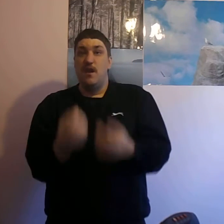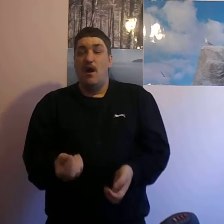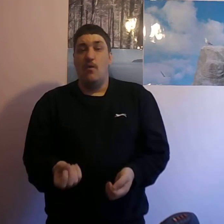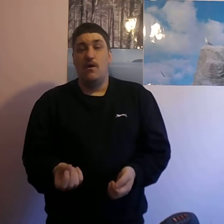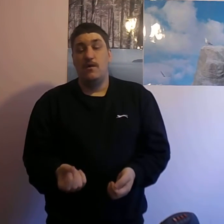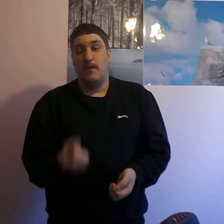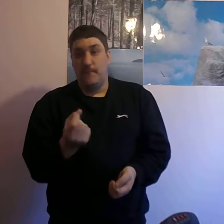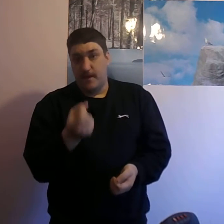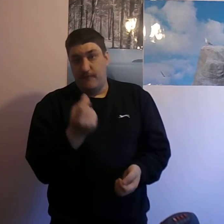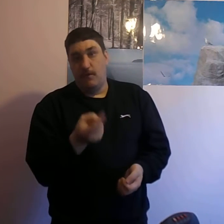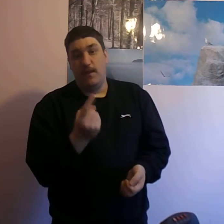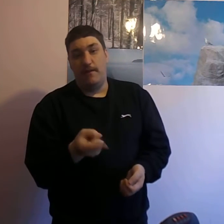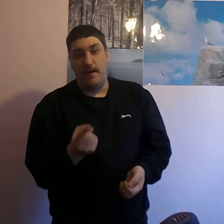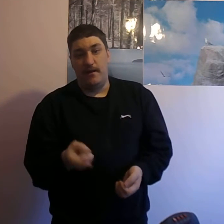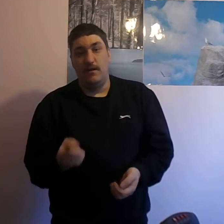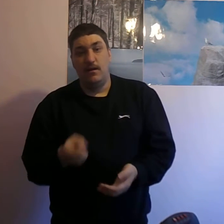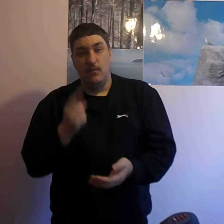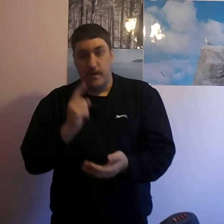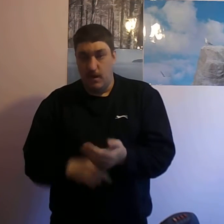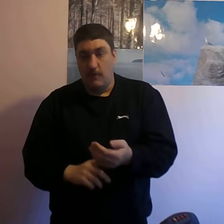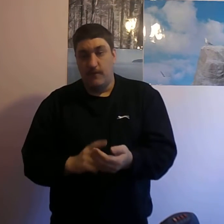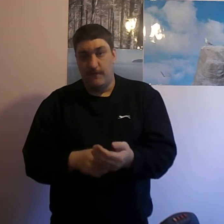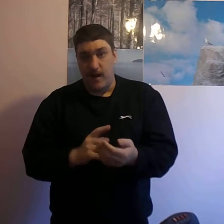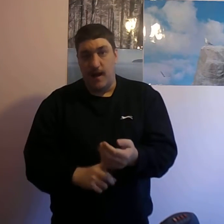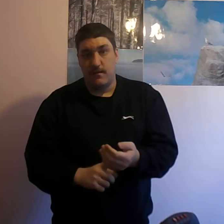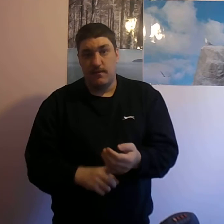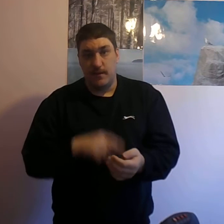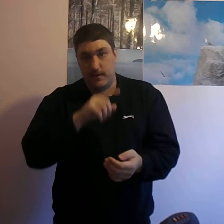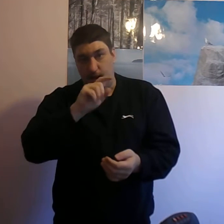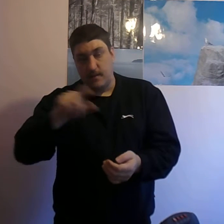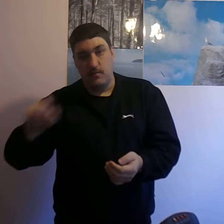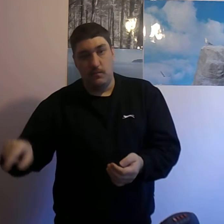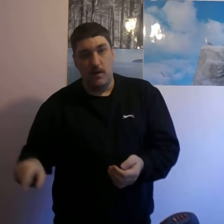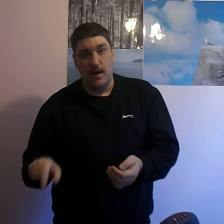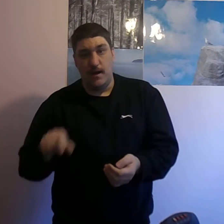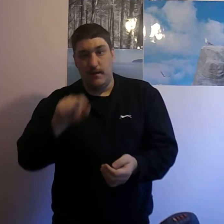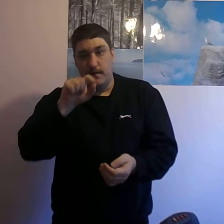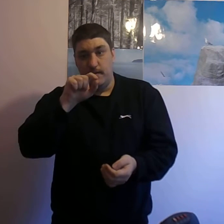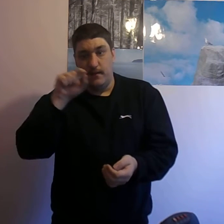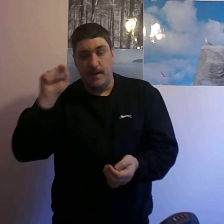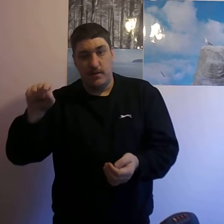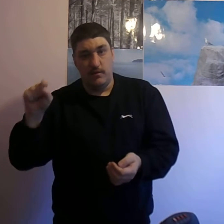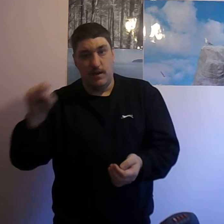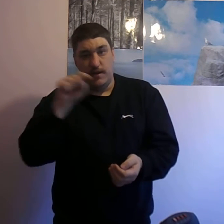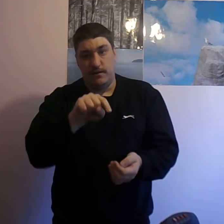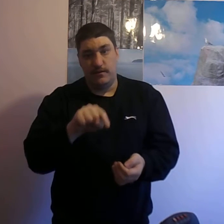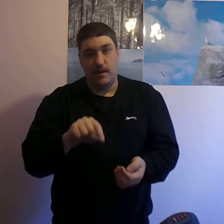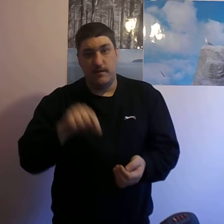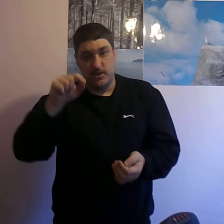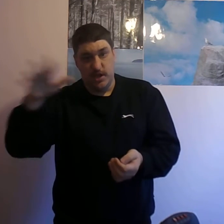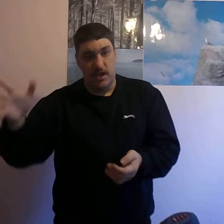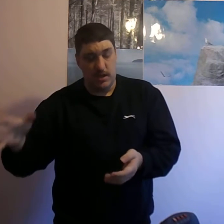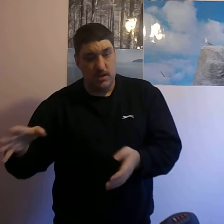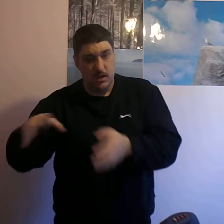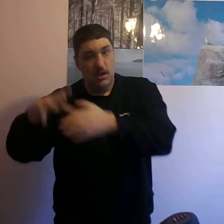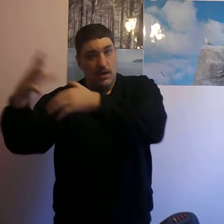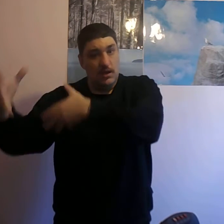know that from that then, we know for a fact that that's who GLaDOS is, that she is